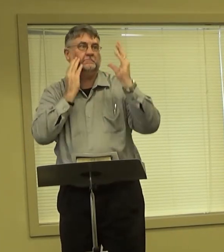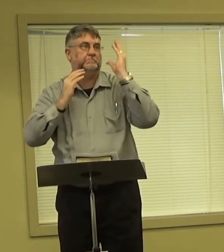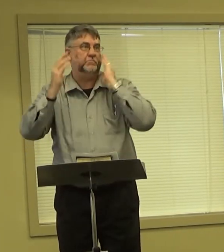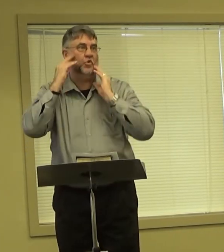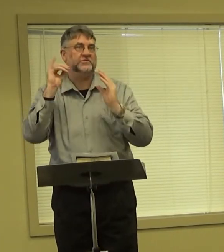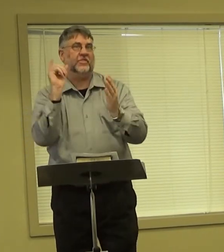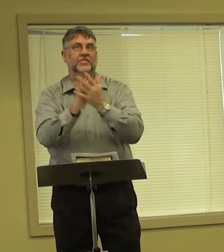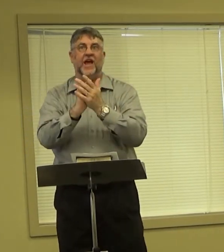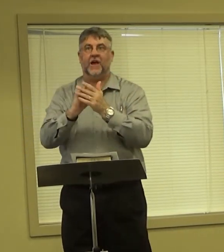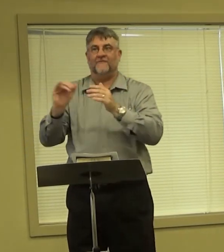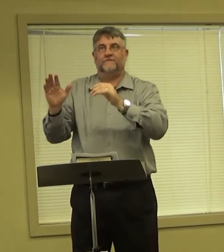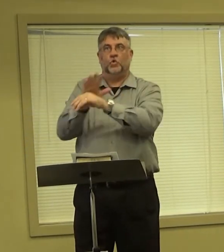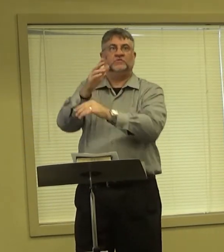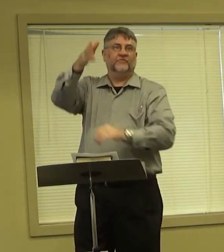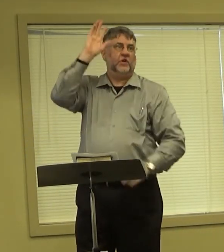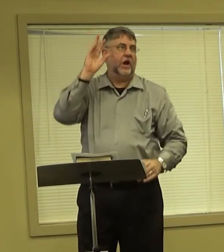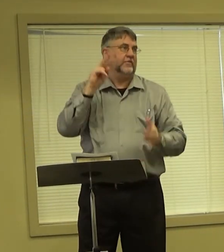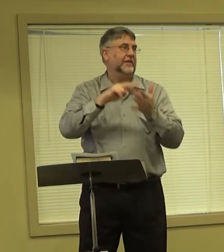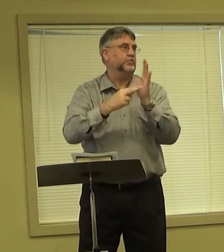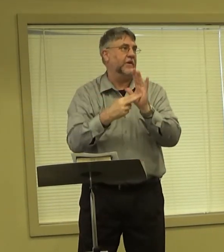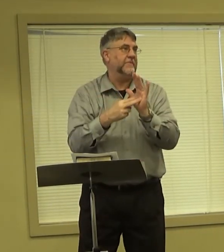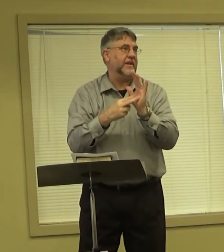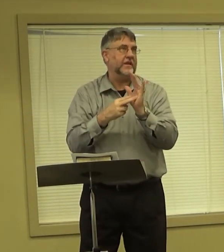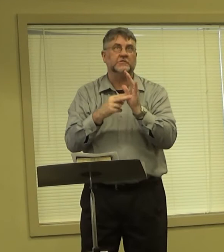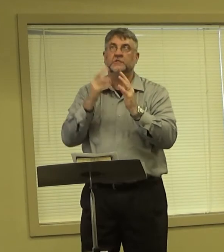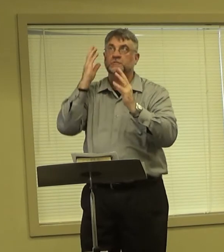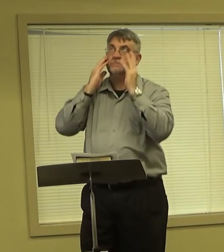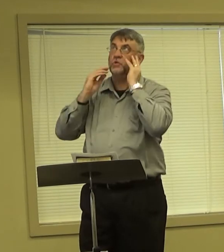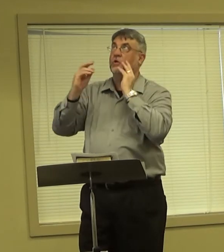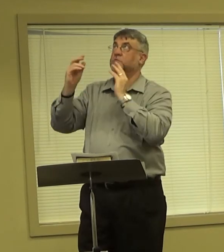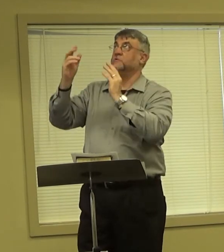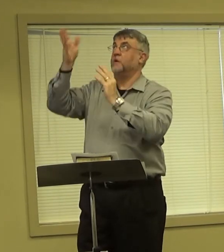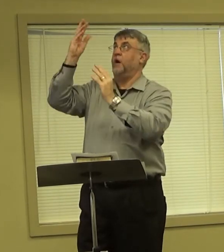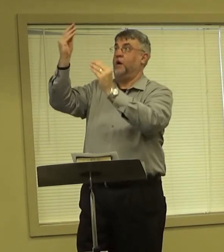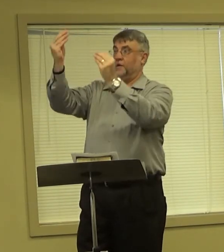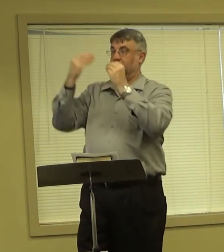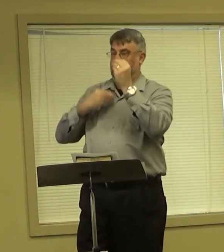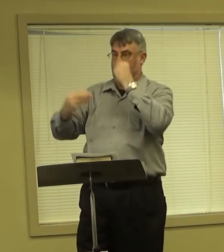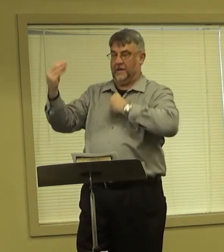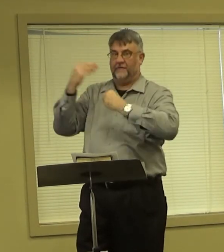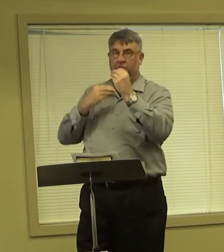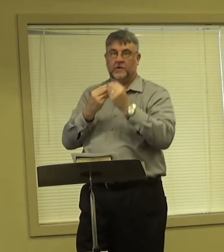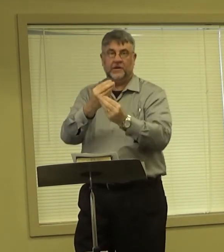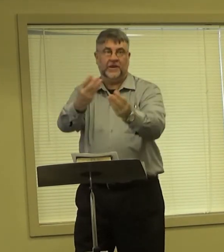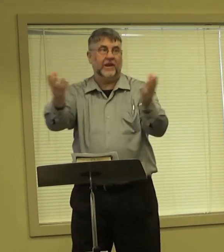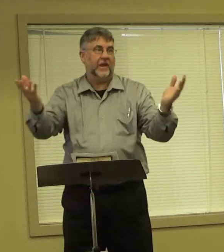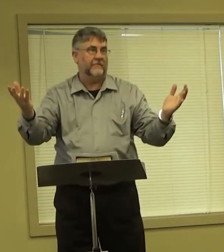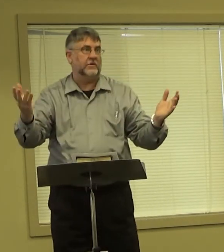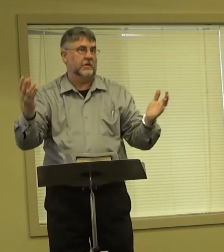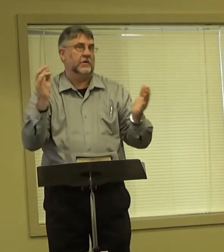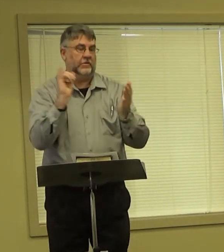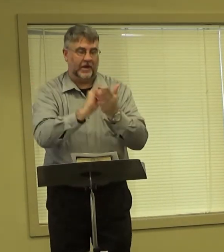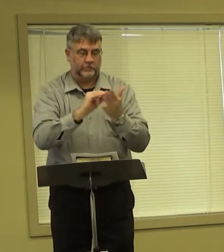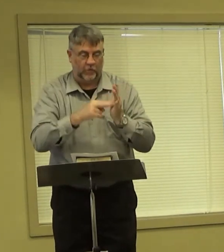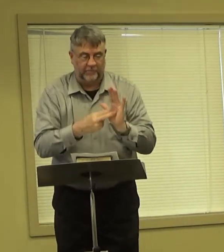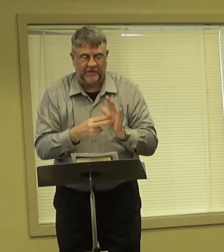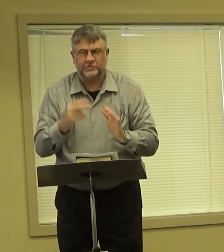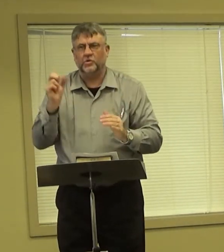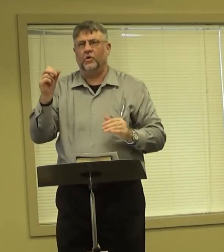We can experience that fullness of God. To experience the gift that He